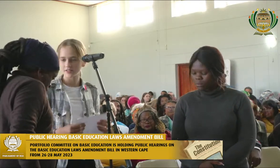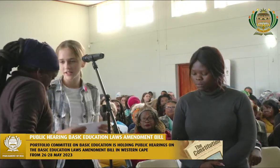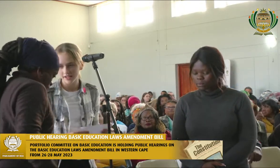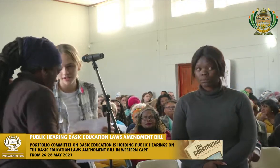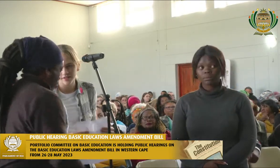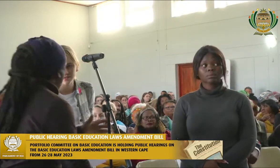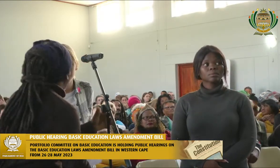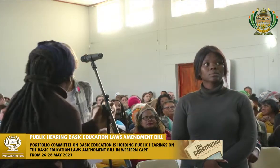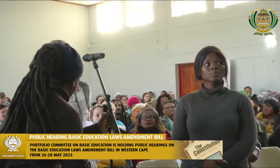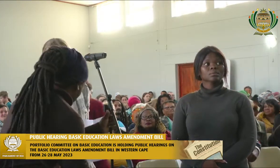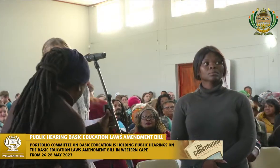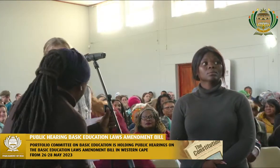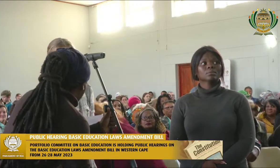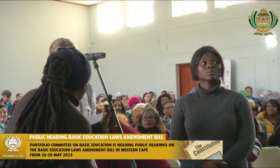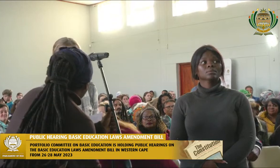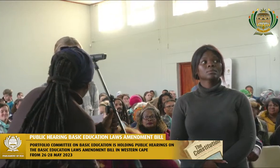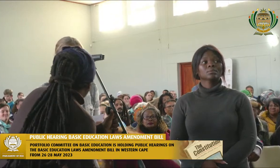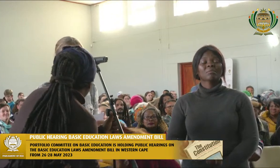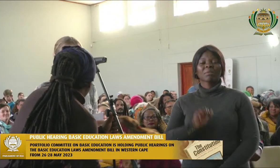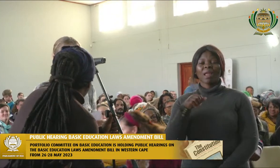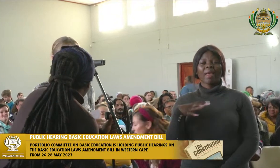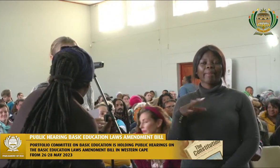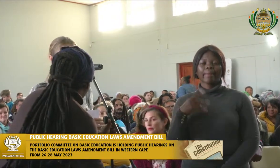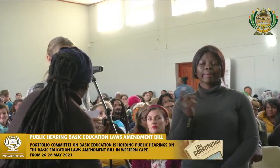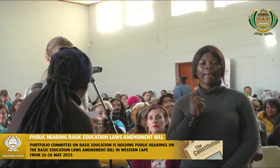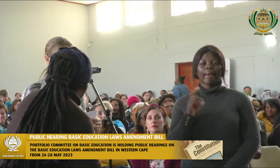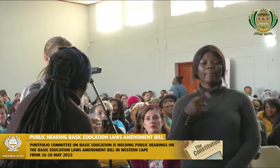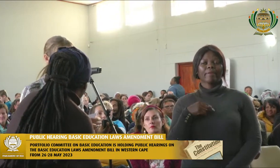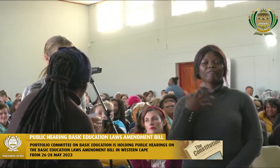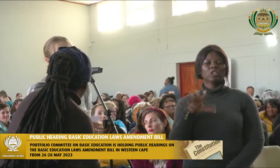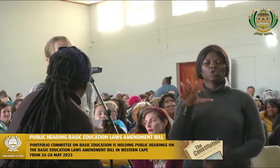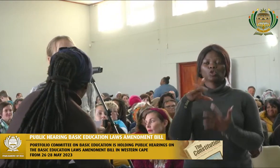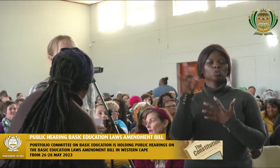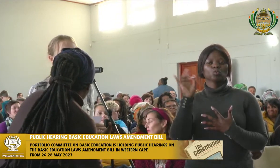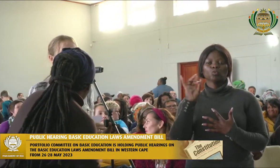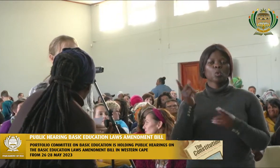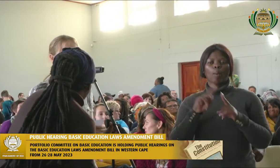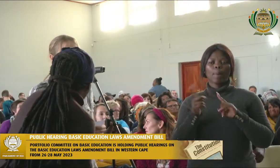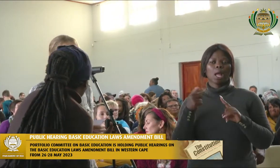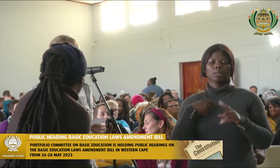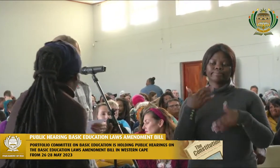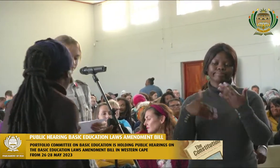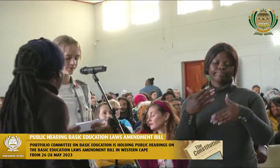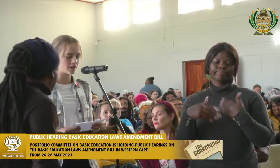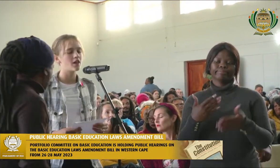Yeah, others came, I did not point, but anyway, let's proceed.